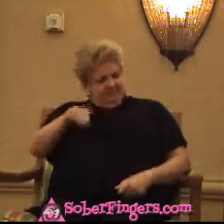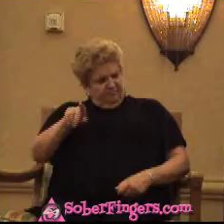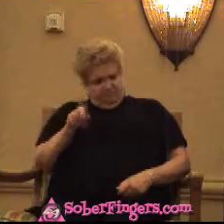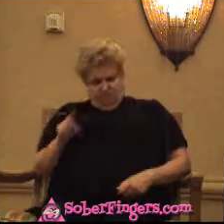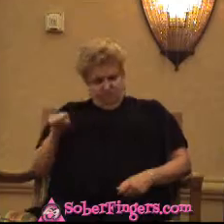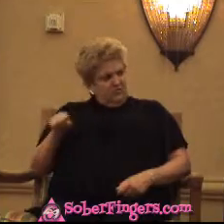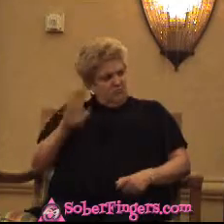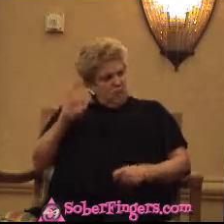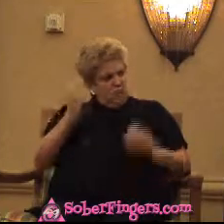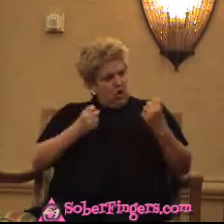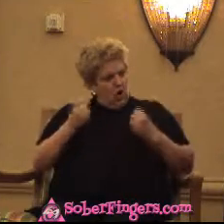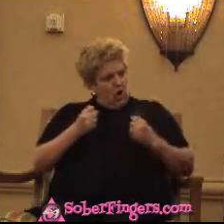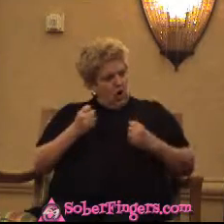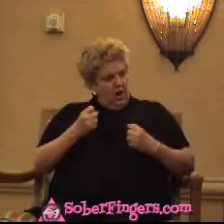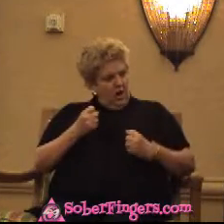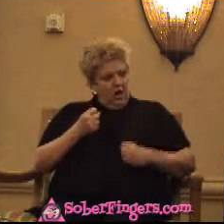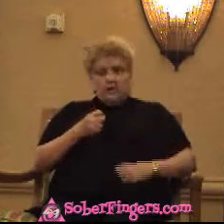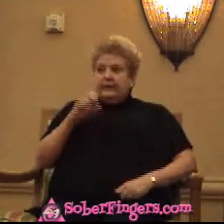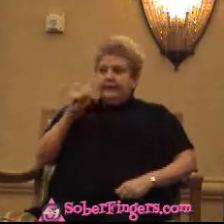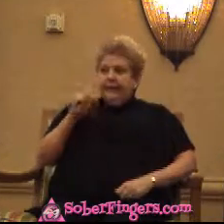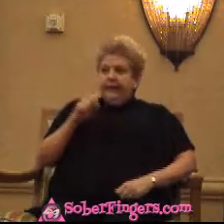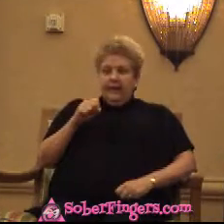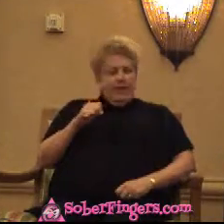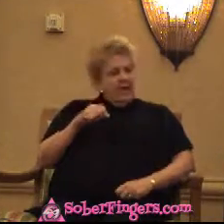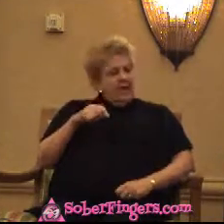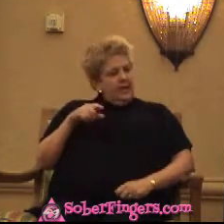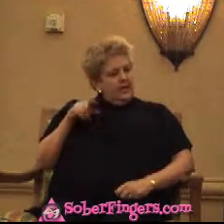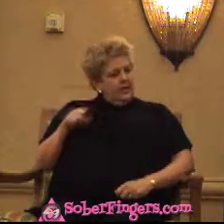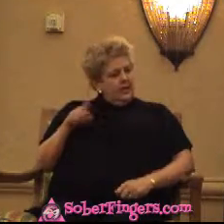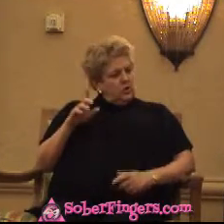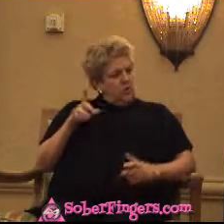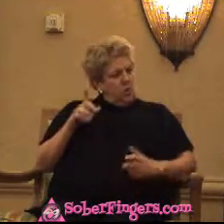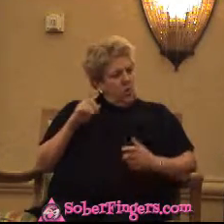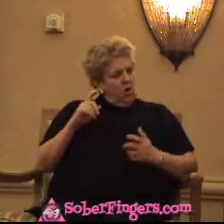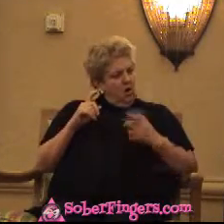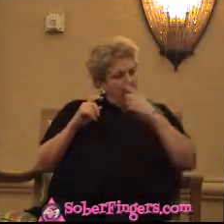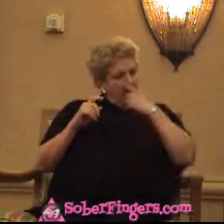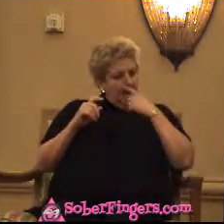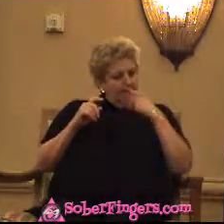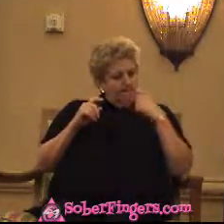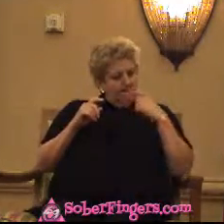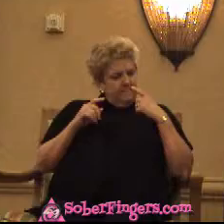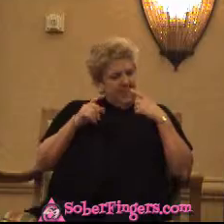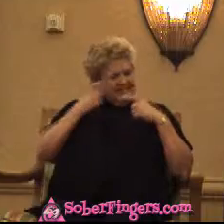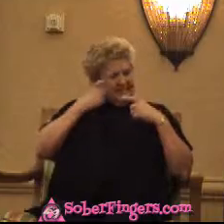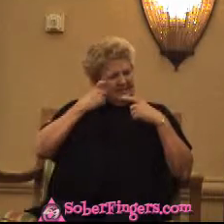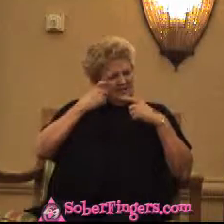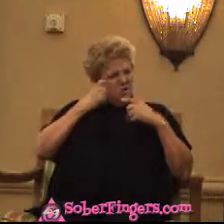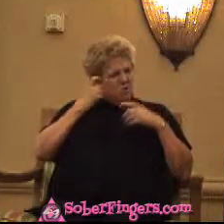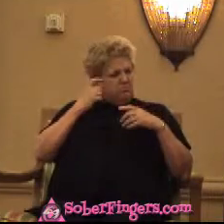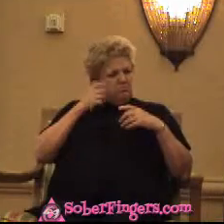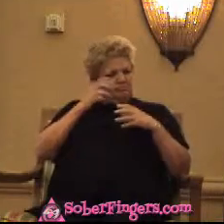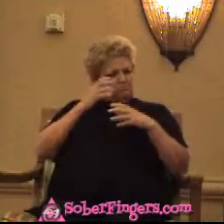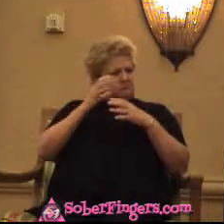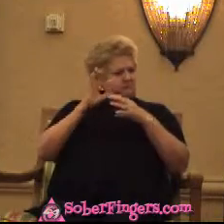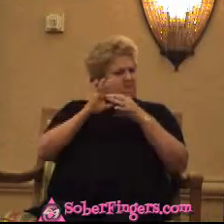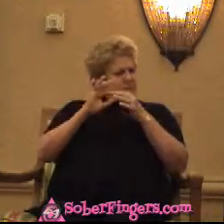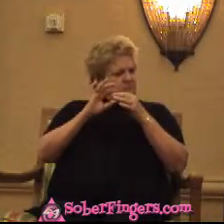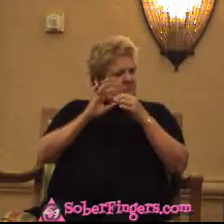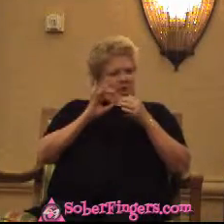Were you driving on the freeway? I said, I just got a report of a blue Cadillac driving the wrong way on the freeway. Was that you? And I said, no, I've been in here for